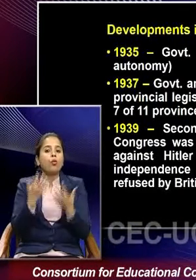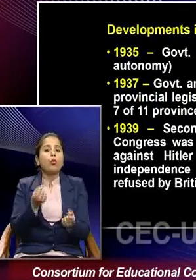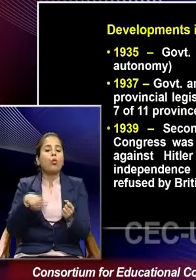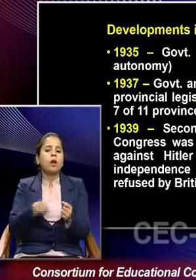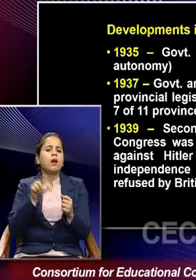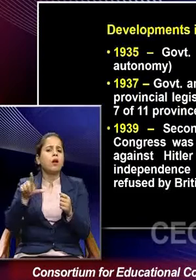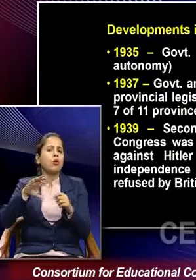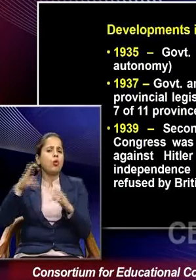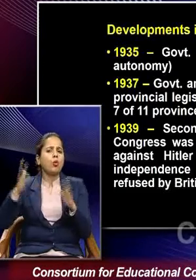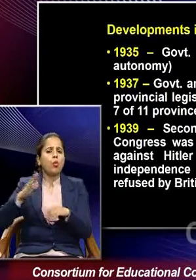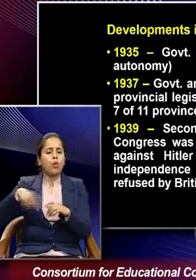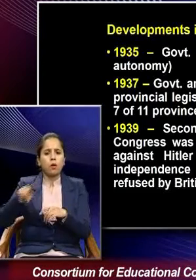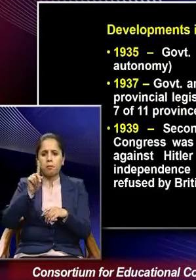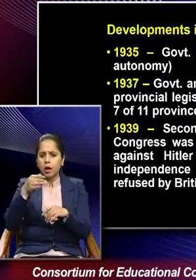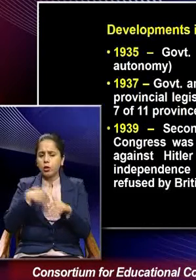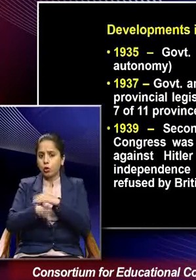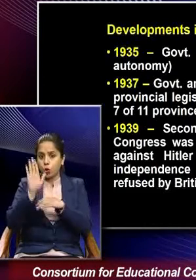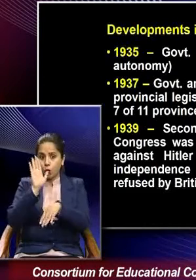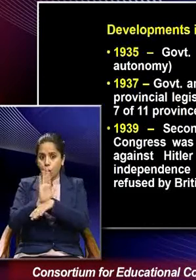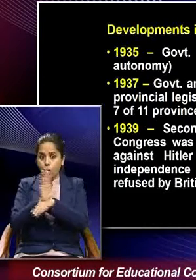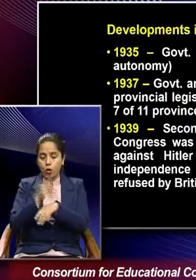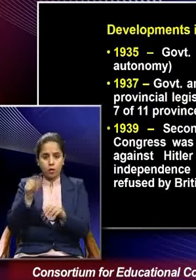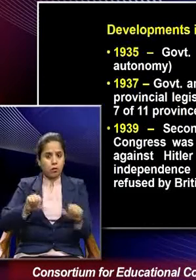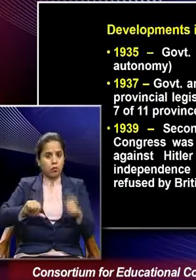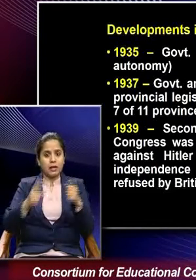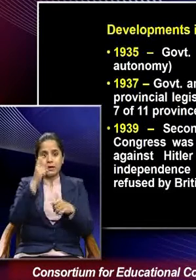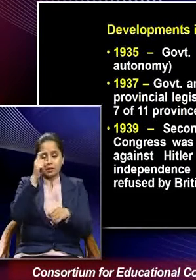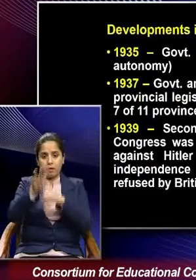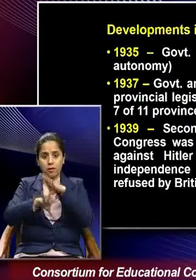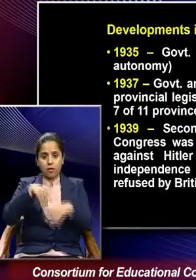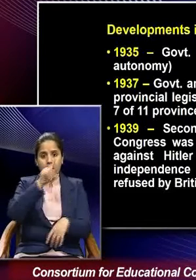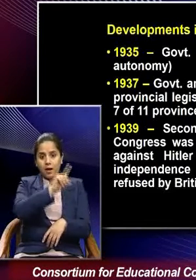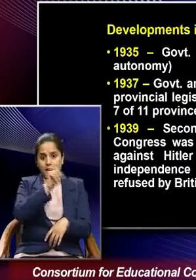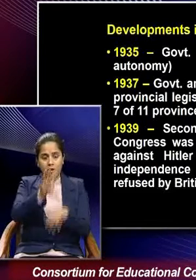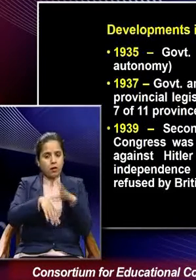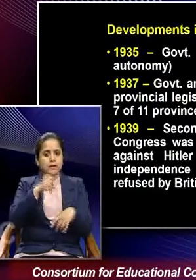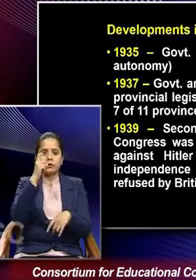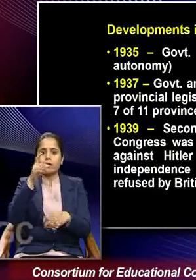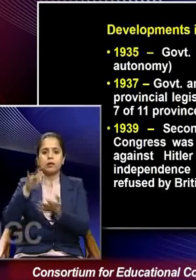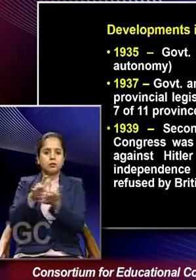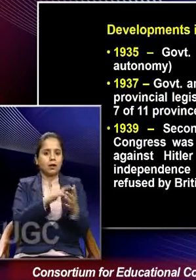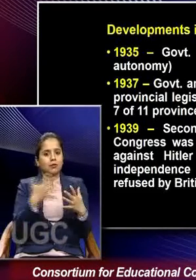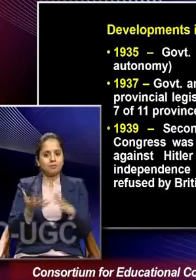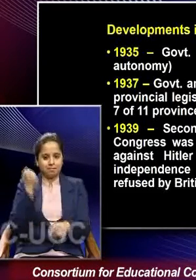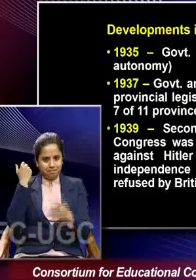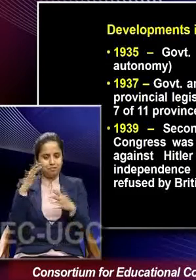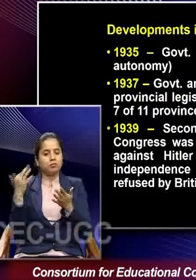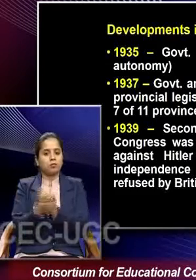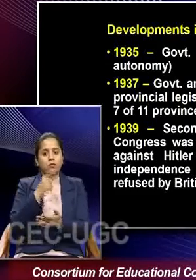legislature, in which Congress won 7 out of 11 provinces. Finally,